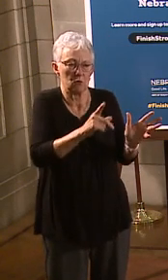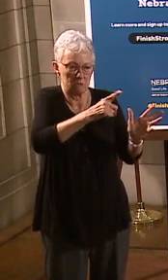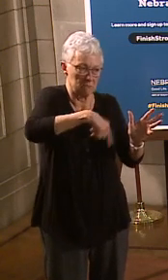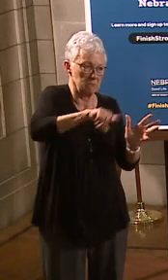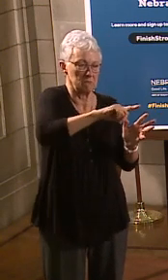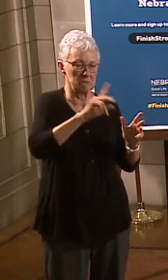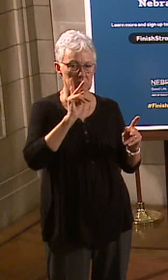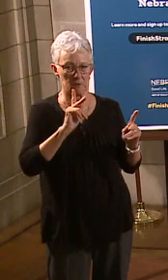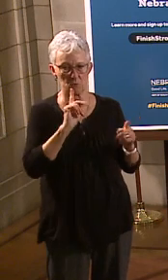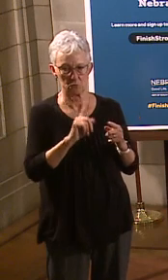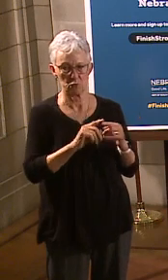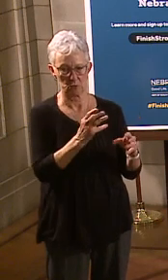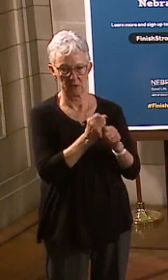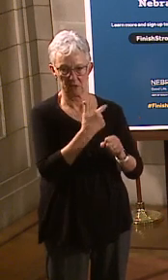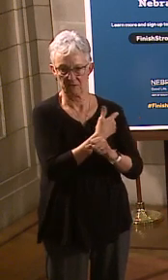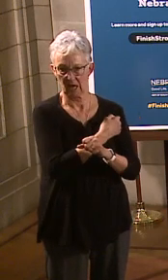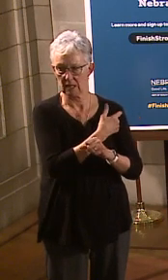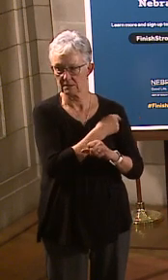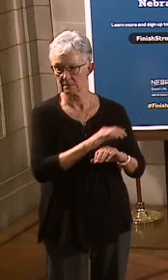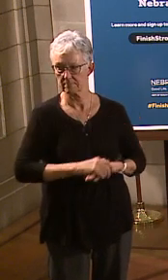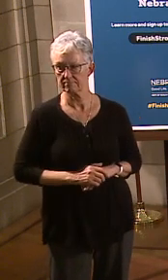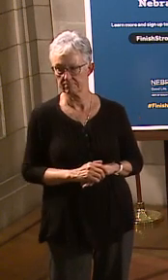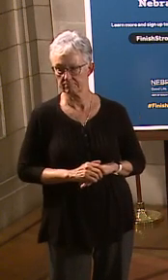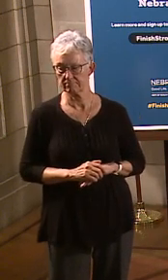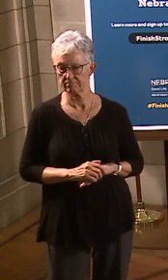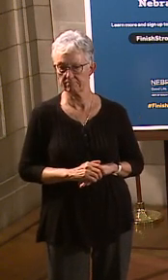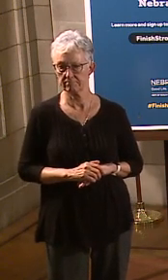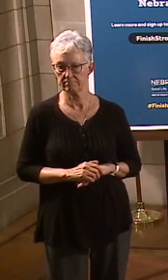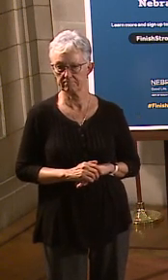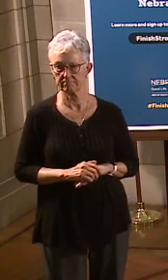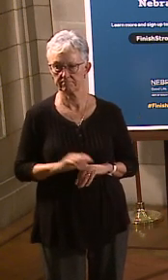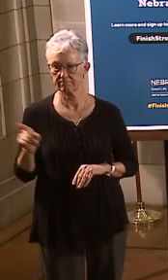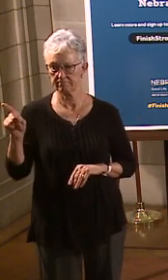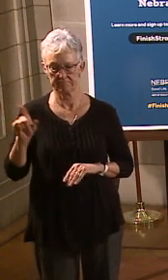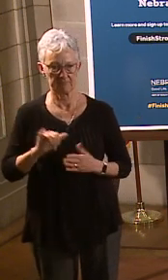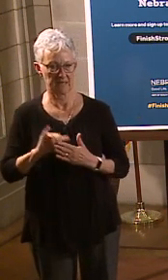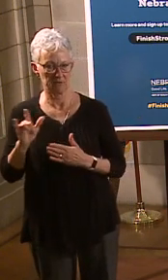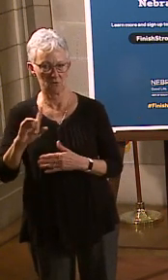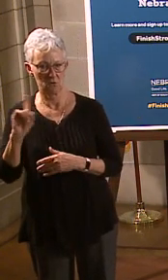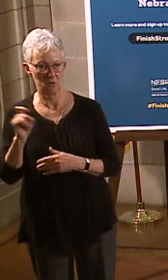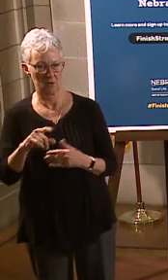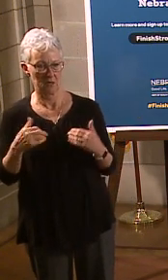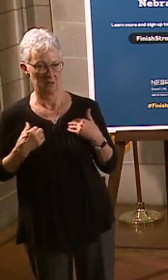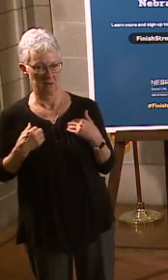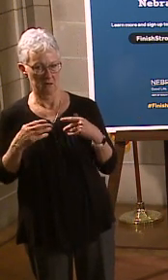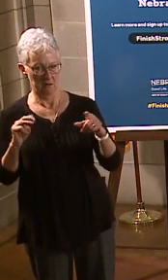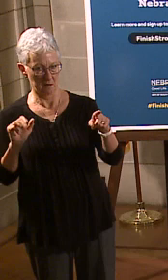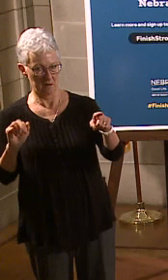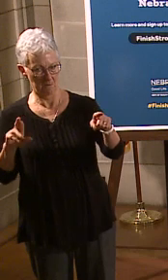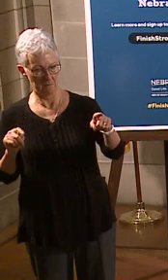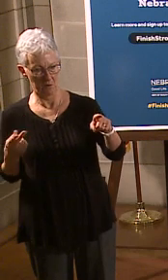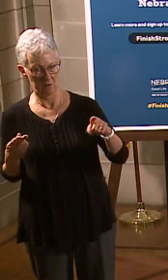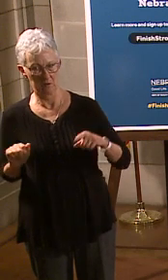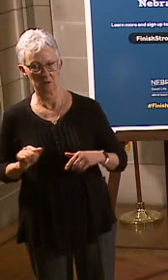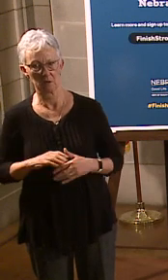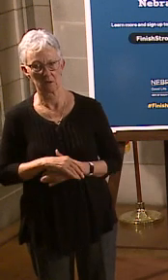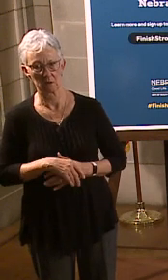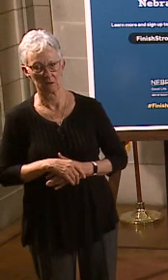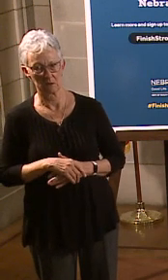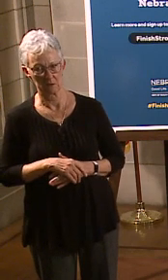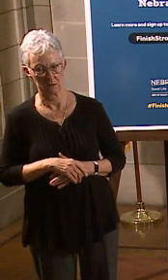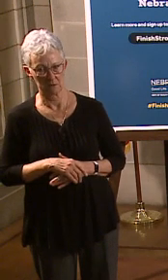the health departments to do that. Great. All right, questions in here? Martha.